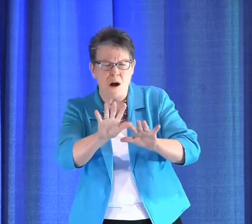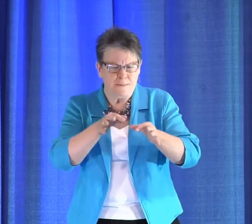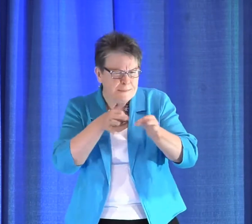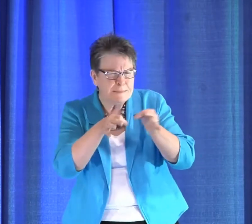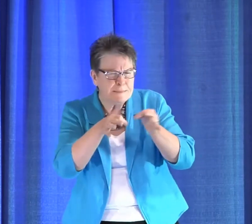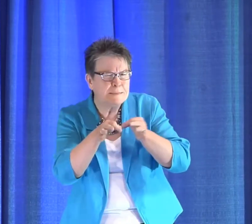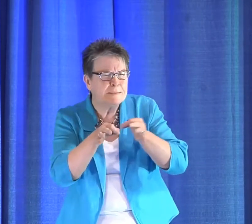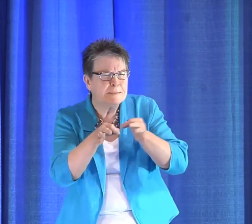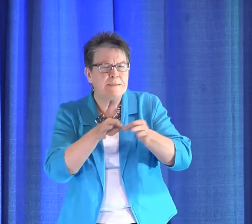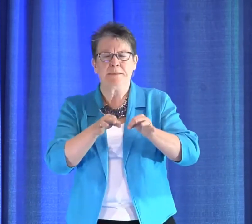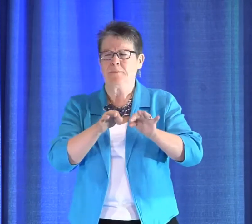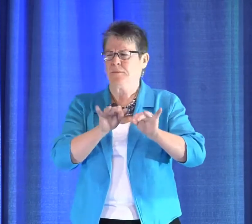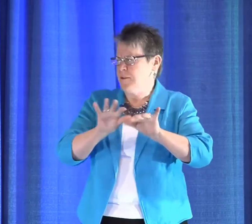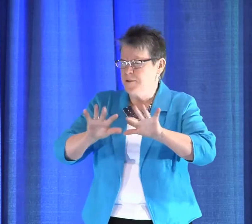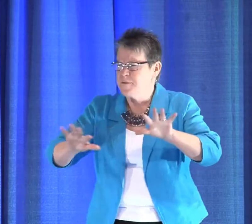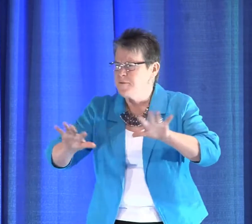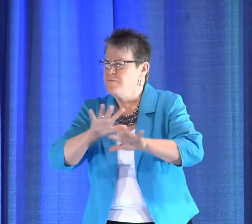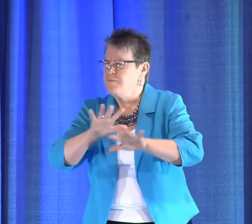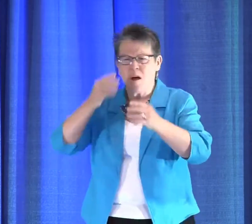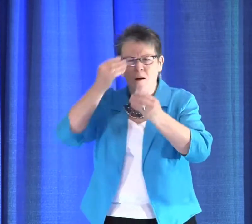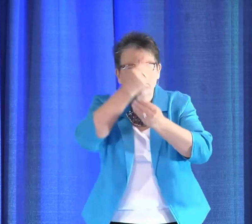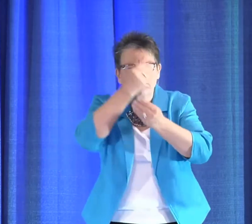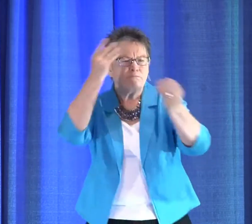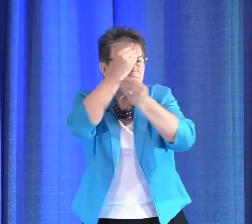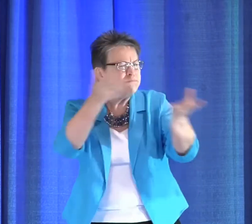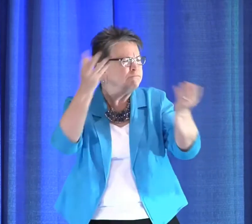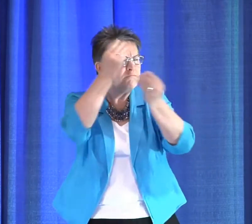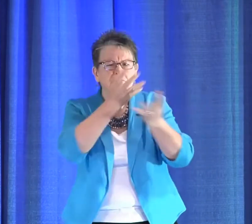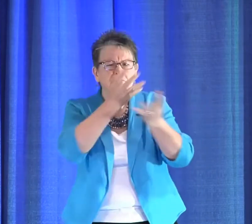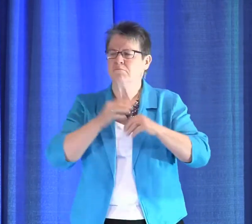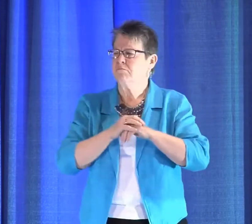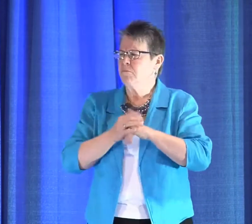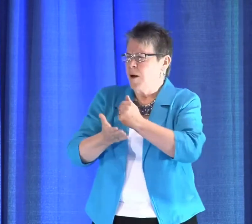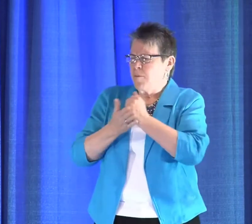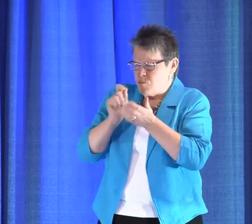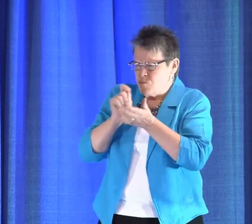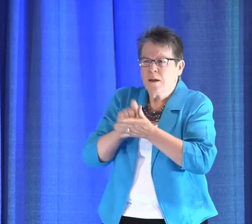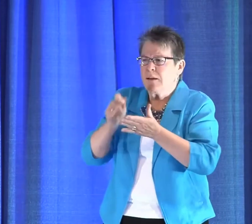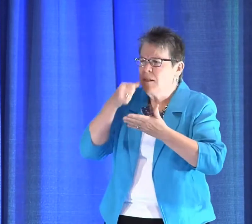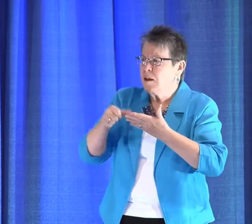Deaf interpreters have taken care of translations and making sure information is understood by everyone.